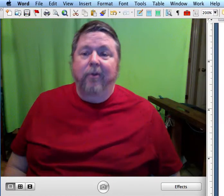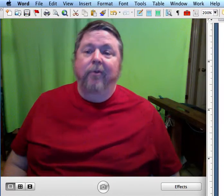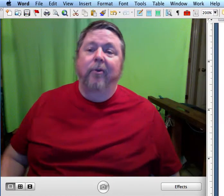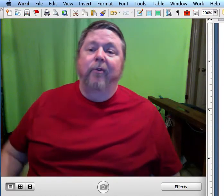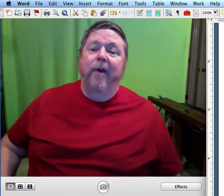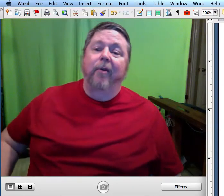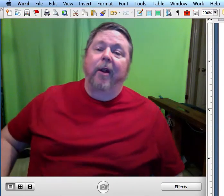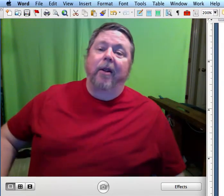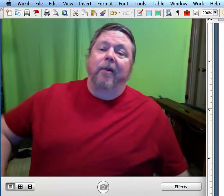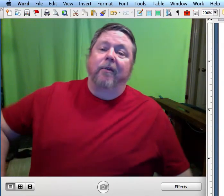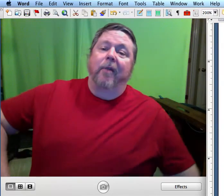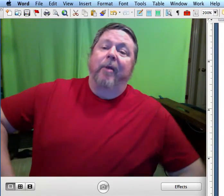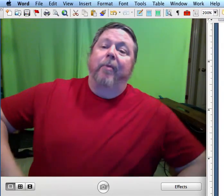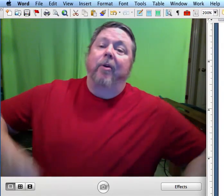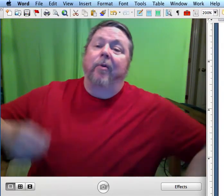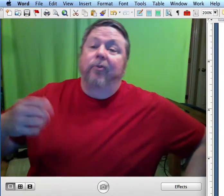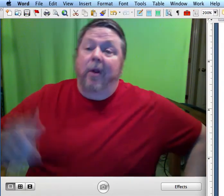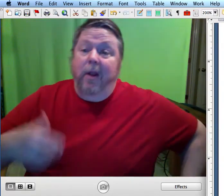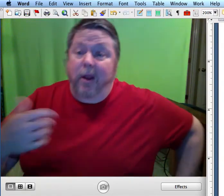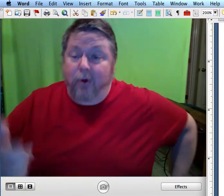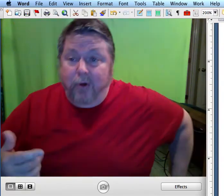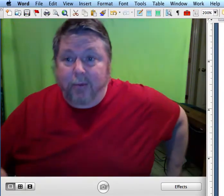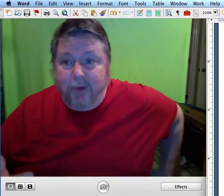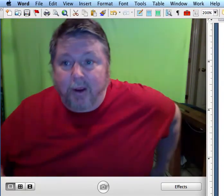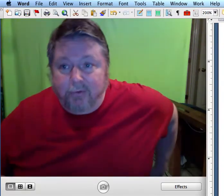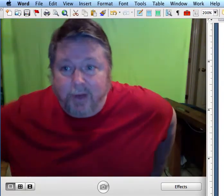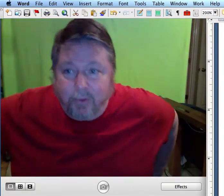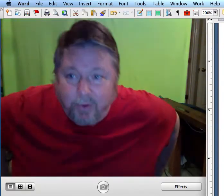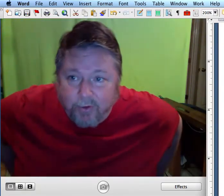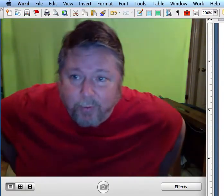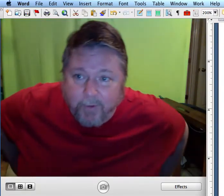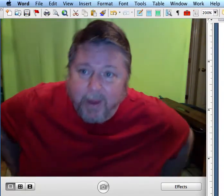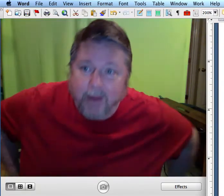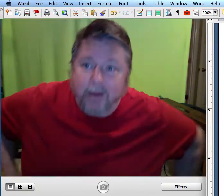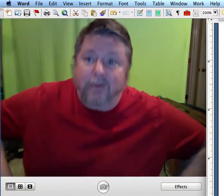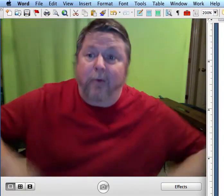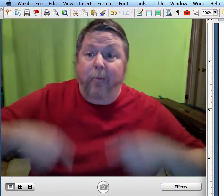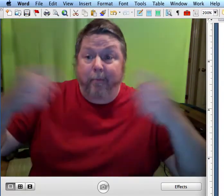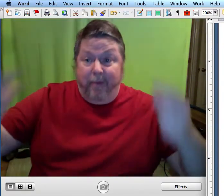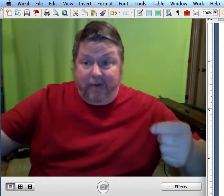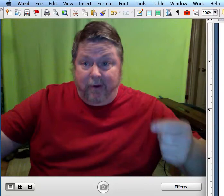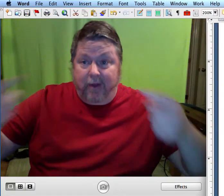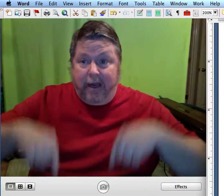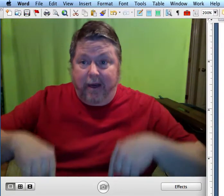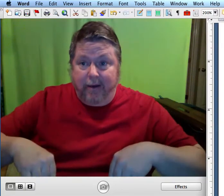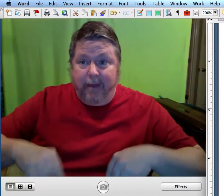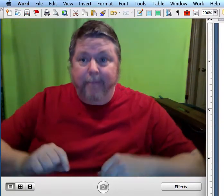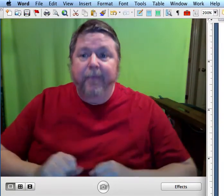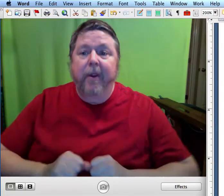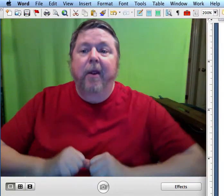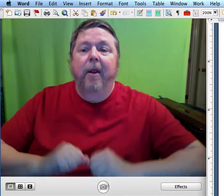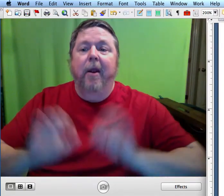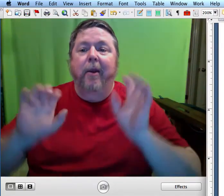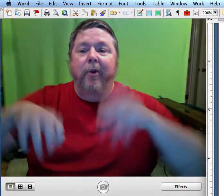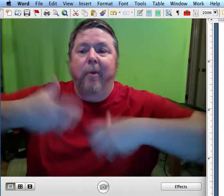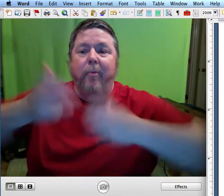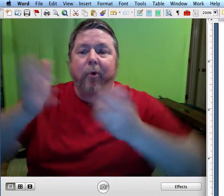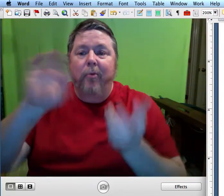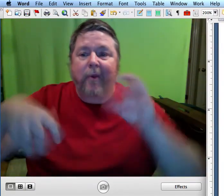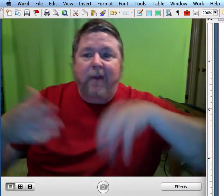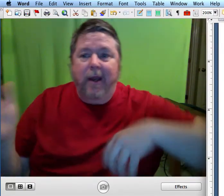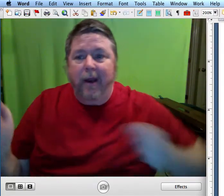that researchers found, is that people who were struggling and hurting themselves when they were interpreting, because they were busier than they needed to be, and they were